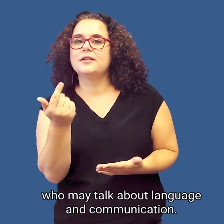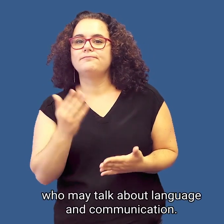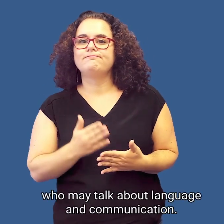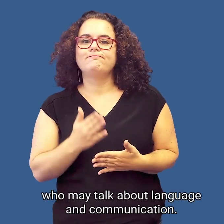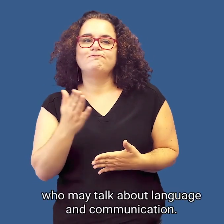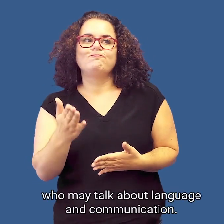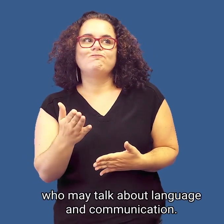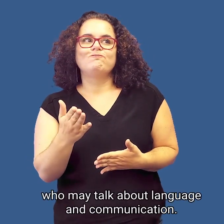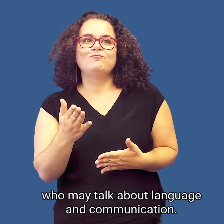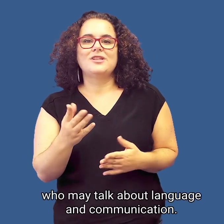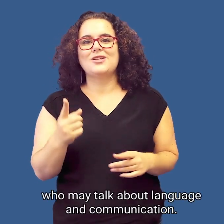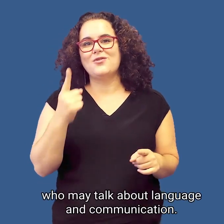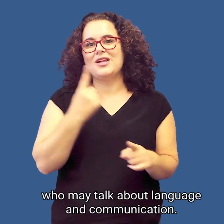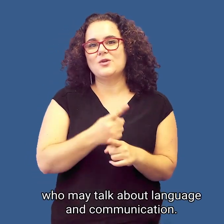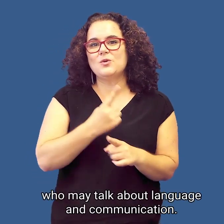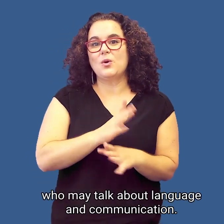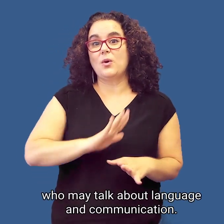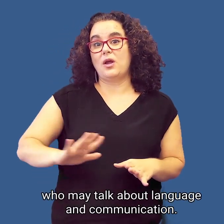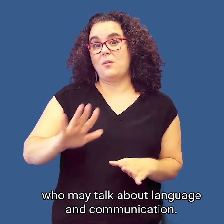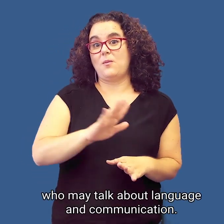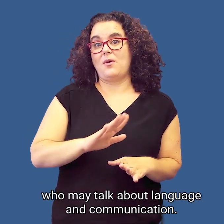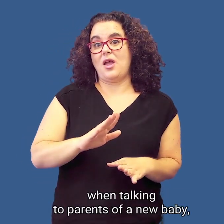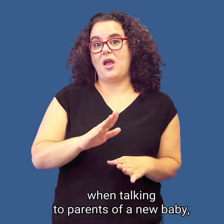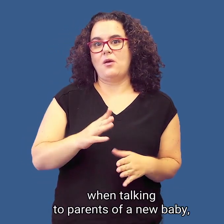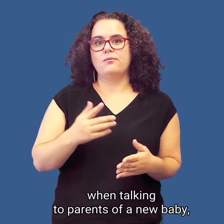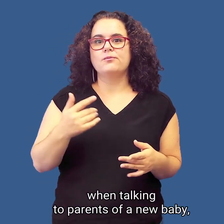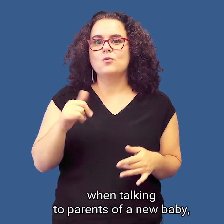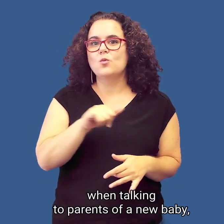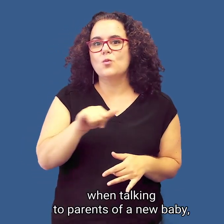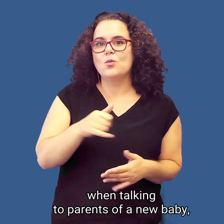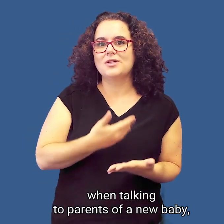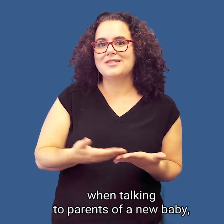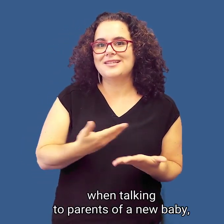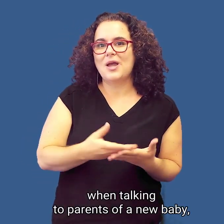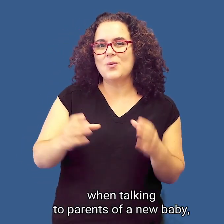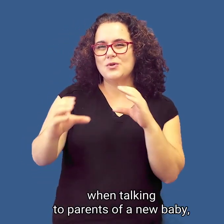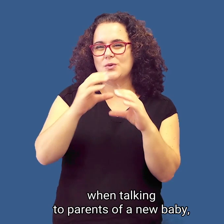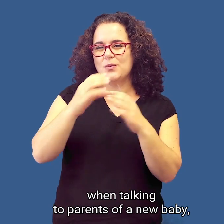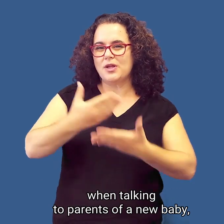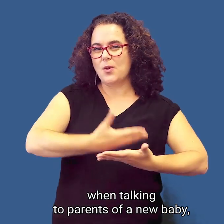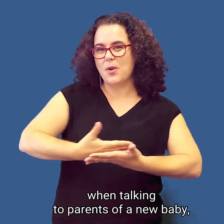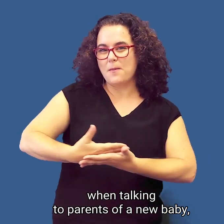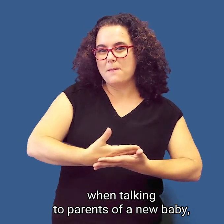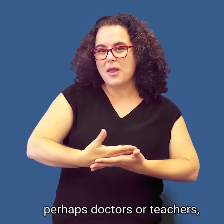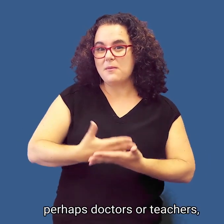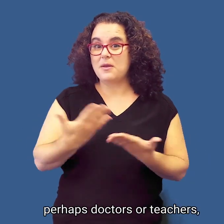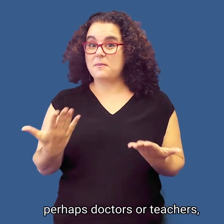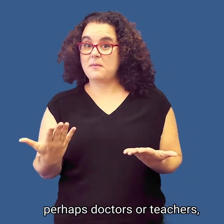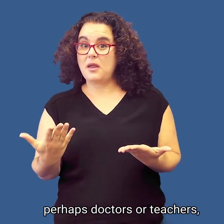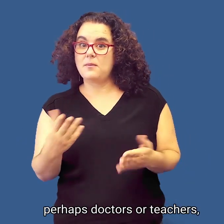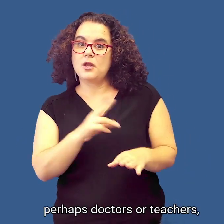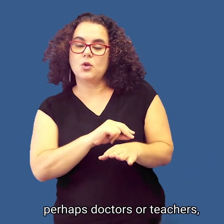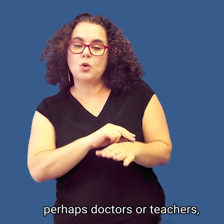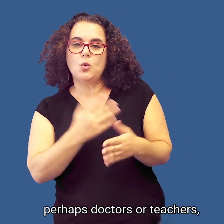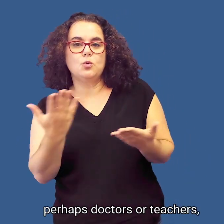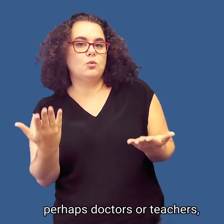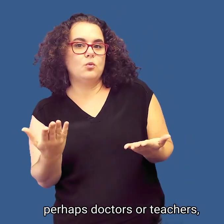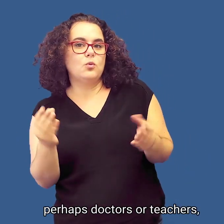who may talk about language and communication when talking to parents of a new baby, perhaps doctors or